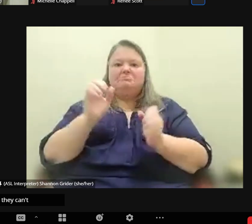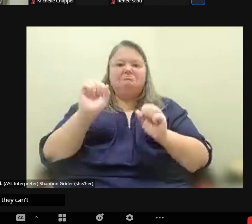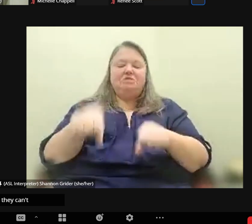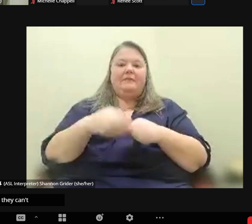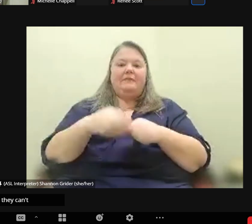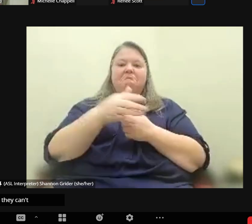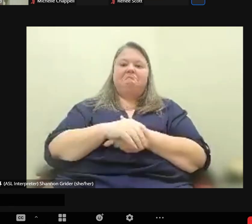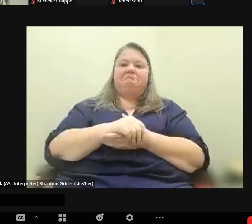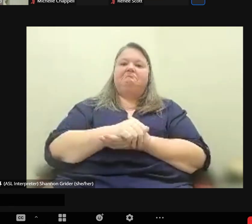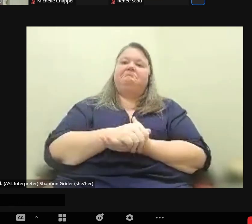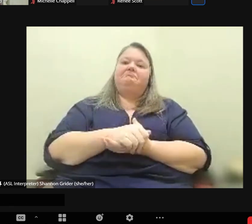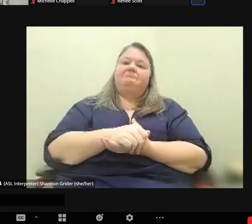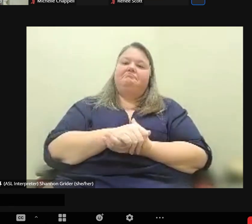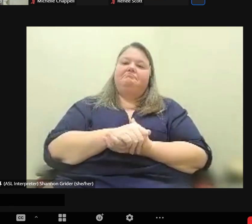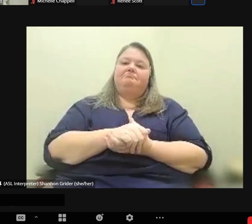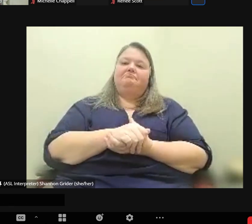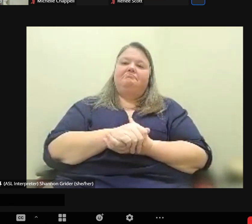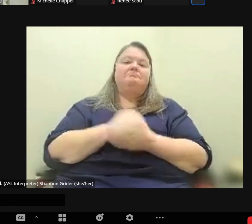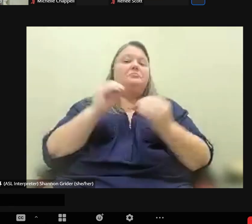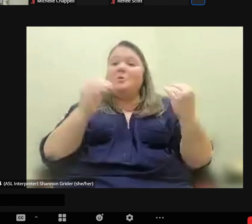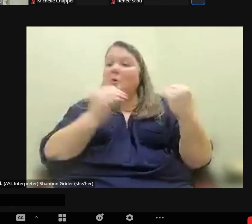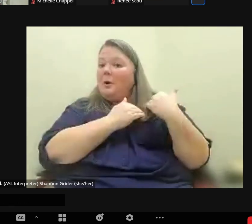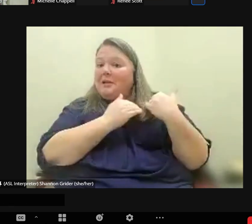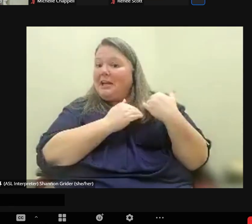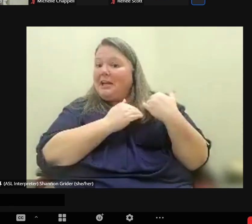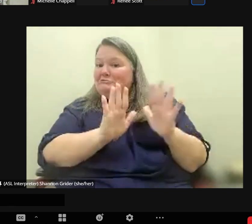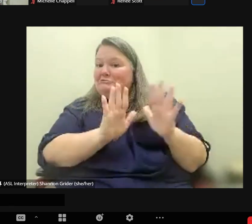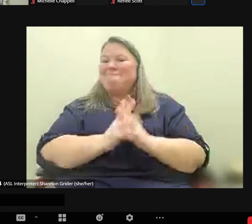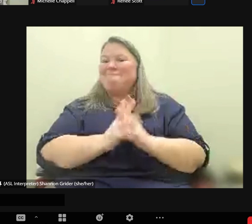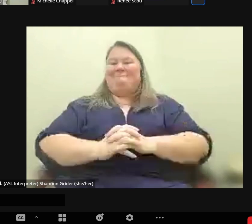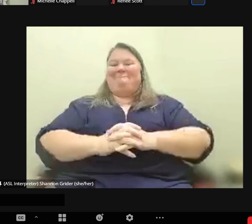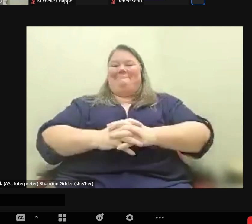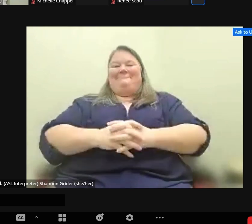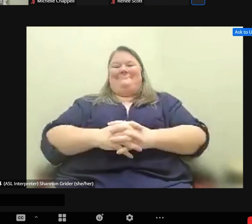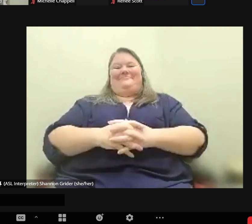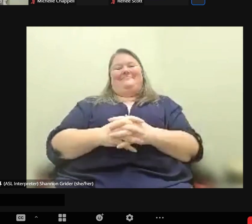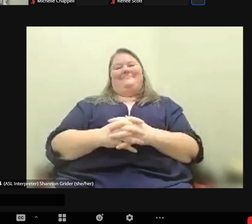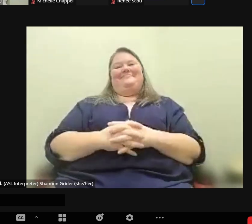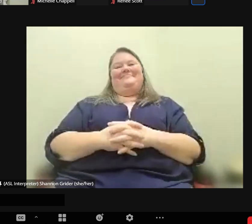No obligation. Thank you. Yeah.